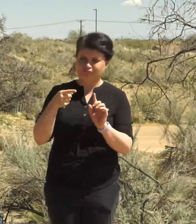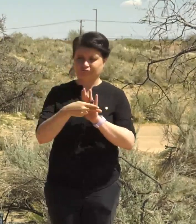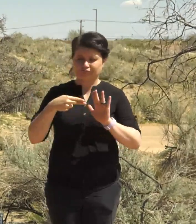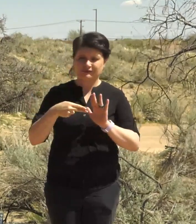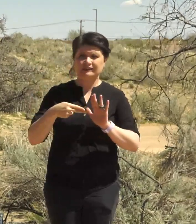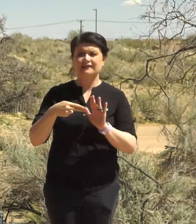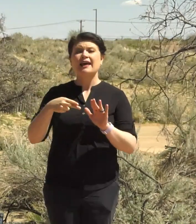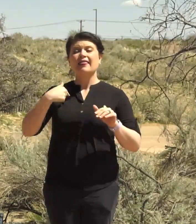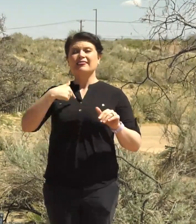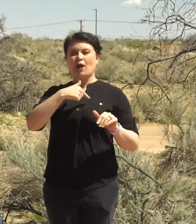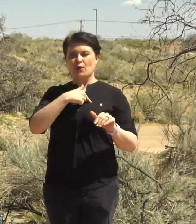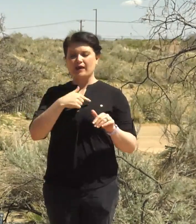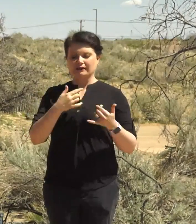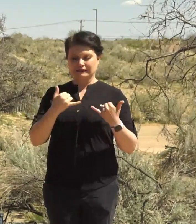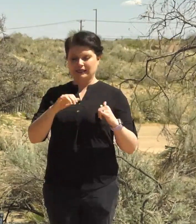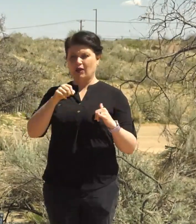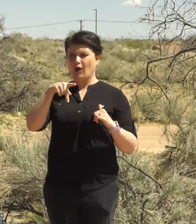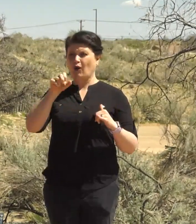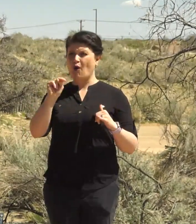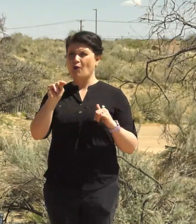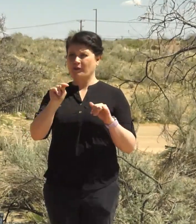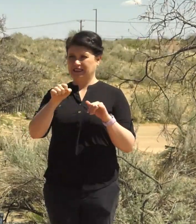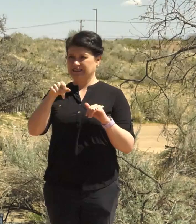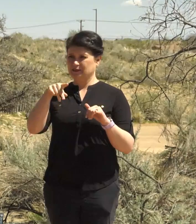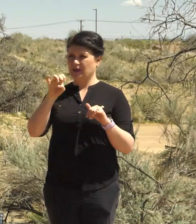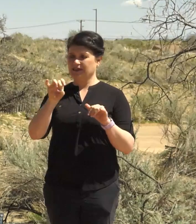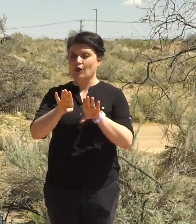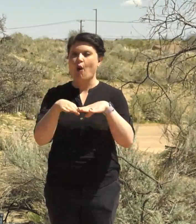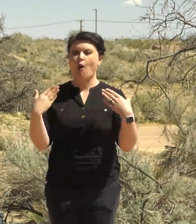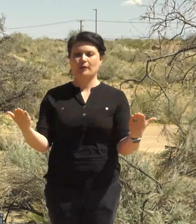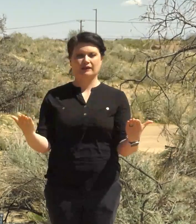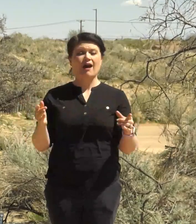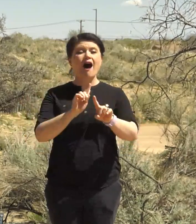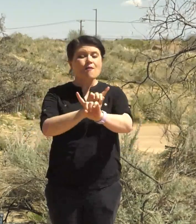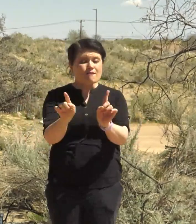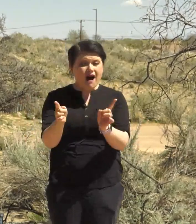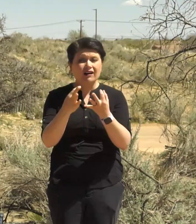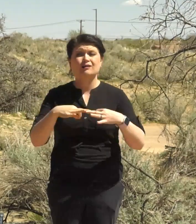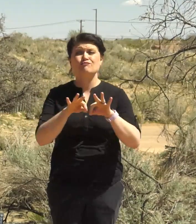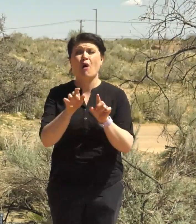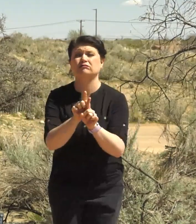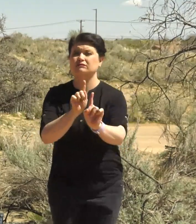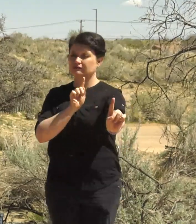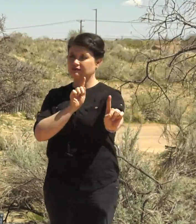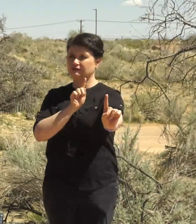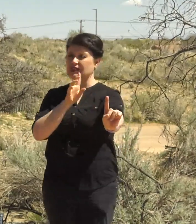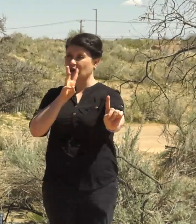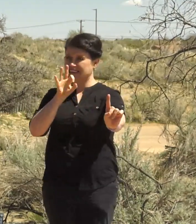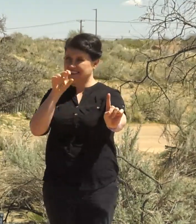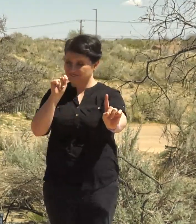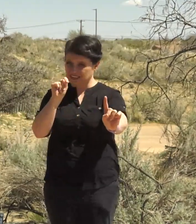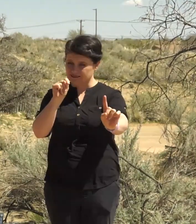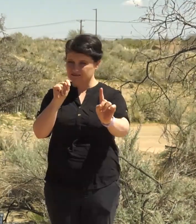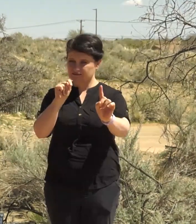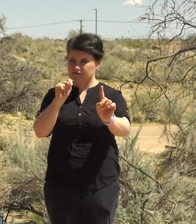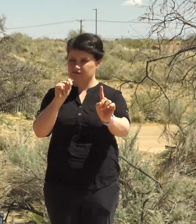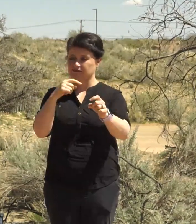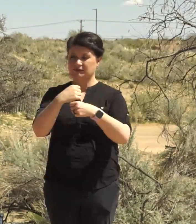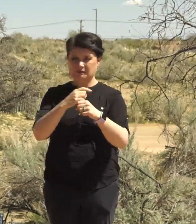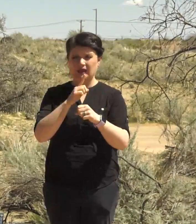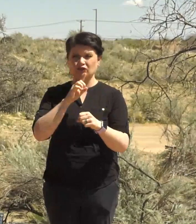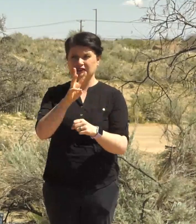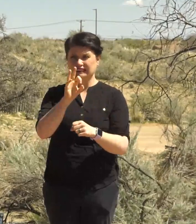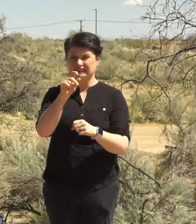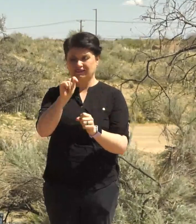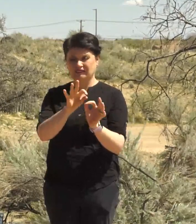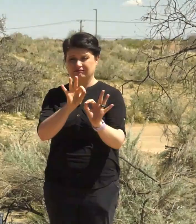open. We very much need people to maintain their social distancing. So that 6 feet away perimeter, and Colleen's going to